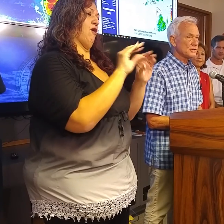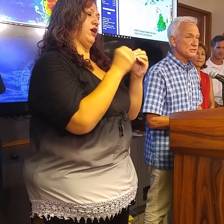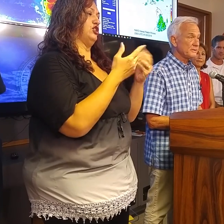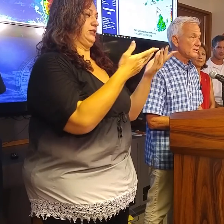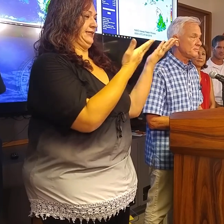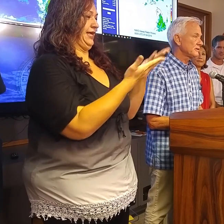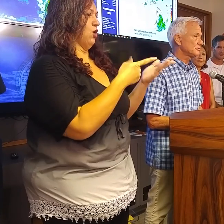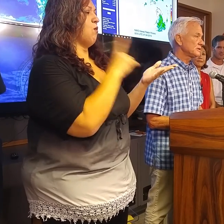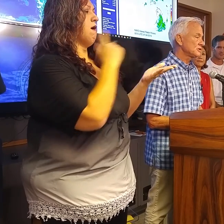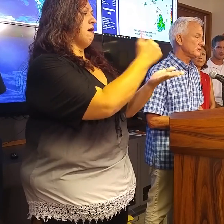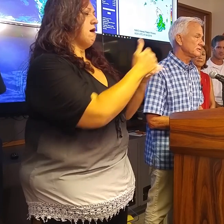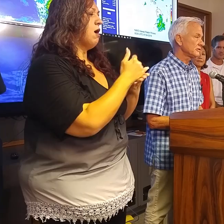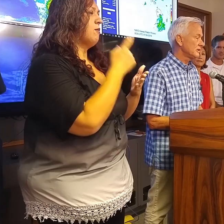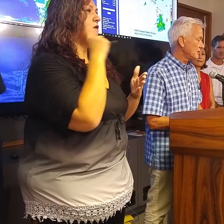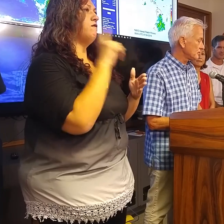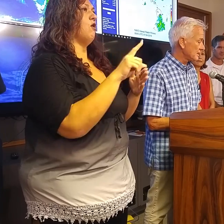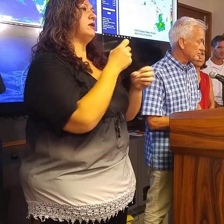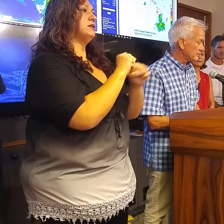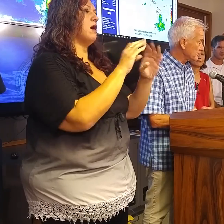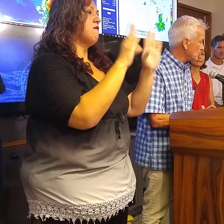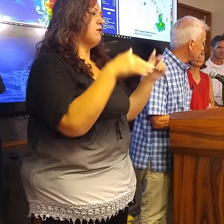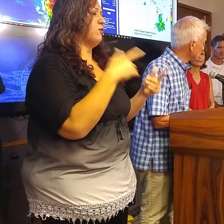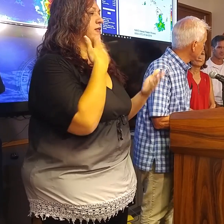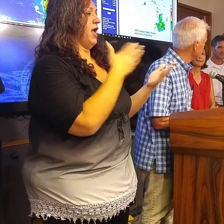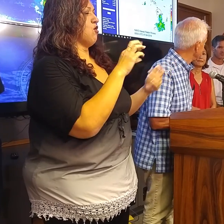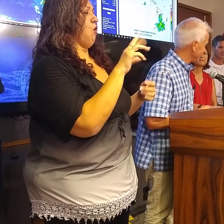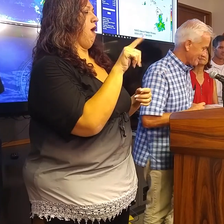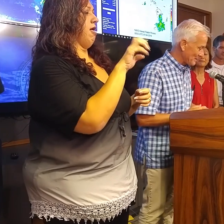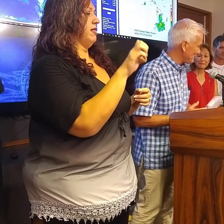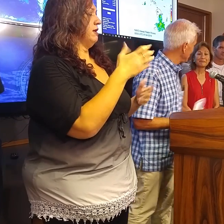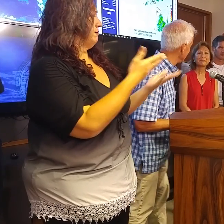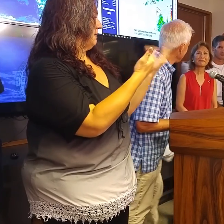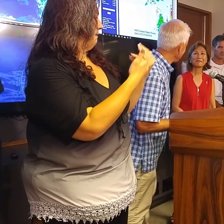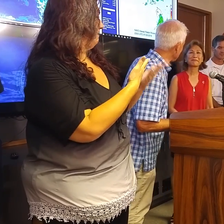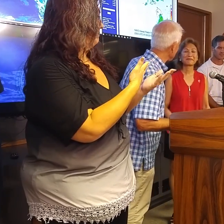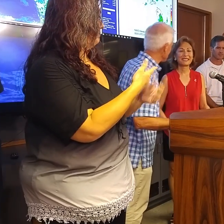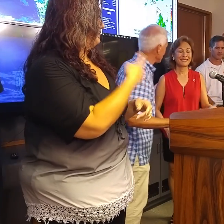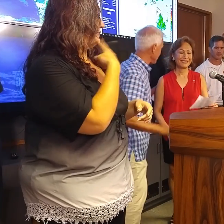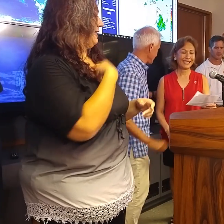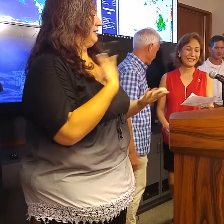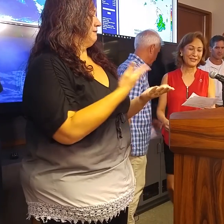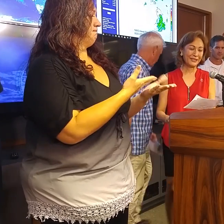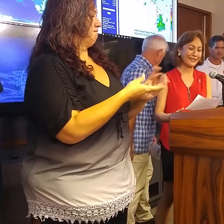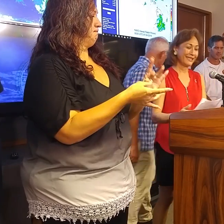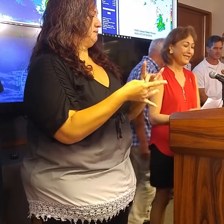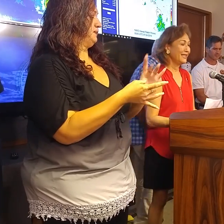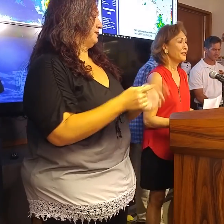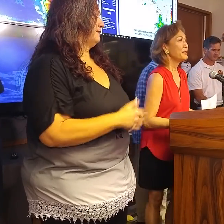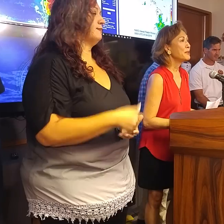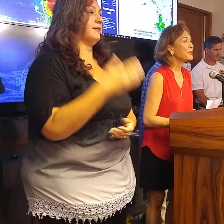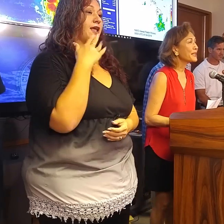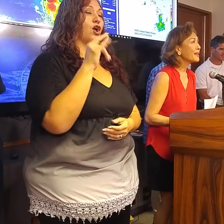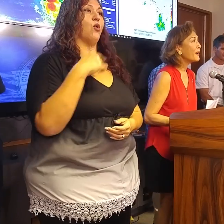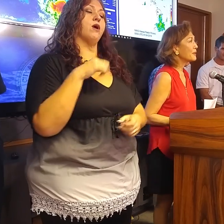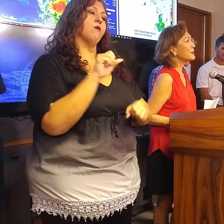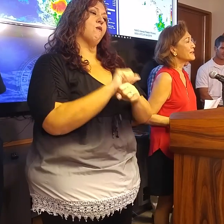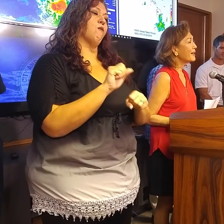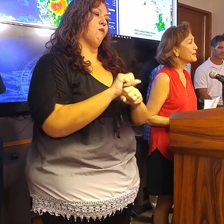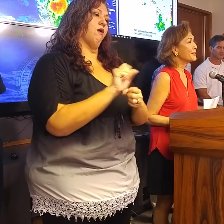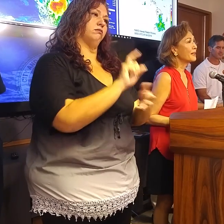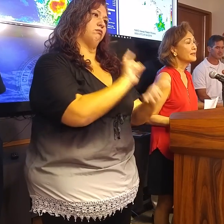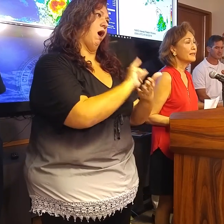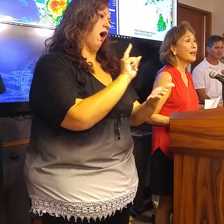and of course, she'll be helping us with the shelters. So thanks, Coralie, once again, and coming up and say a few words. Thank you. Thank you, Kirk. We've been working all